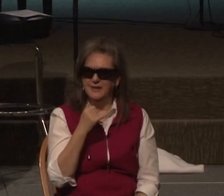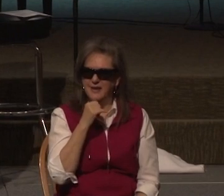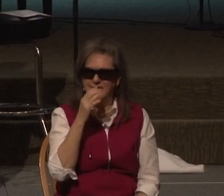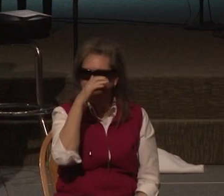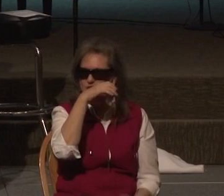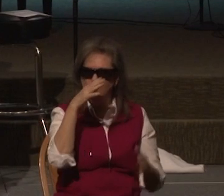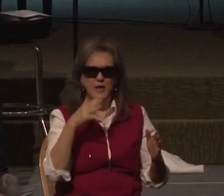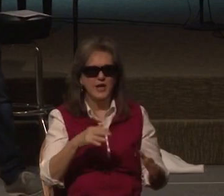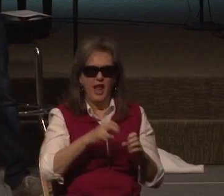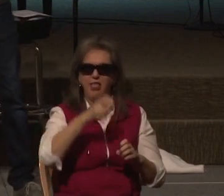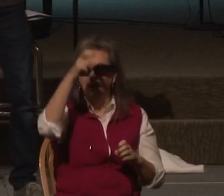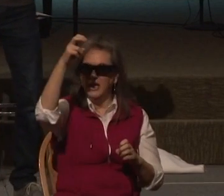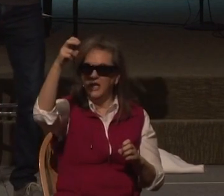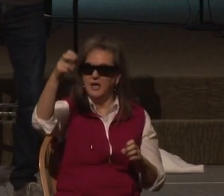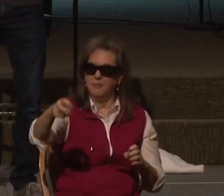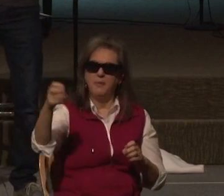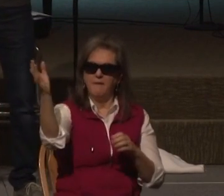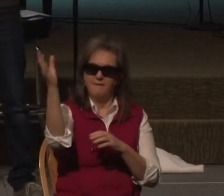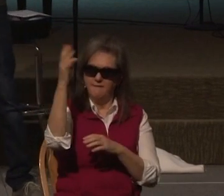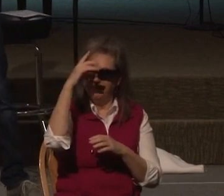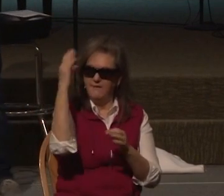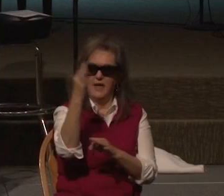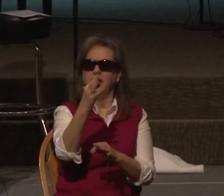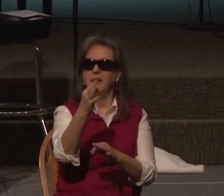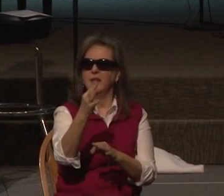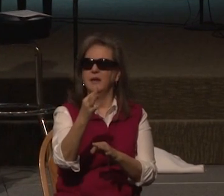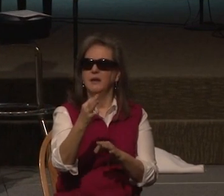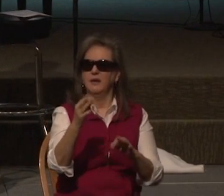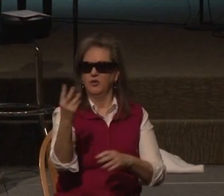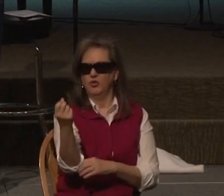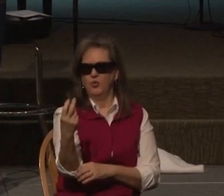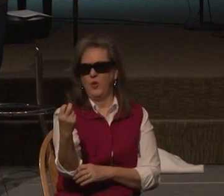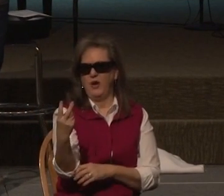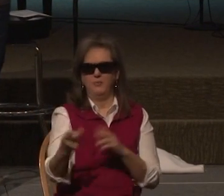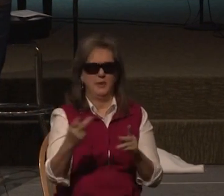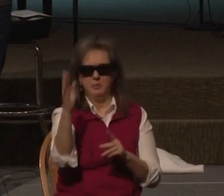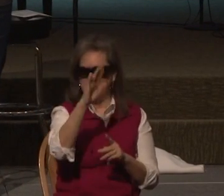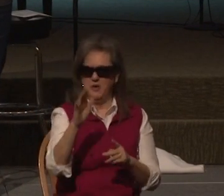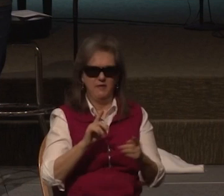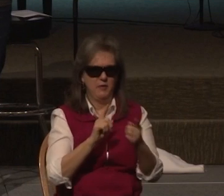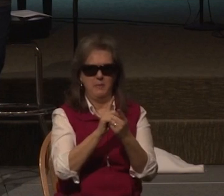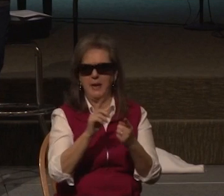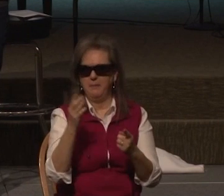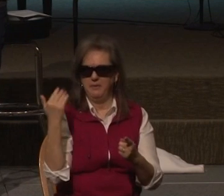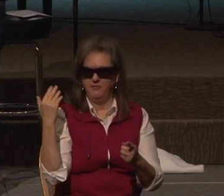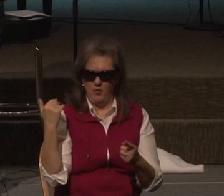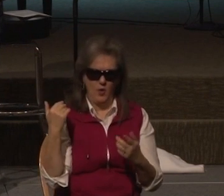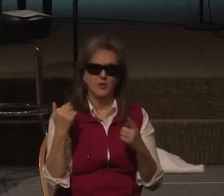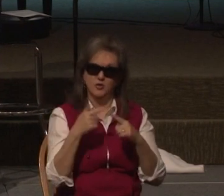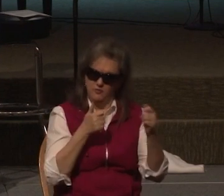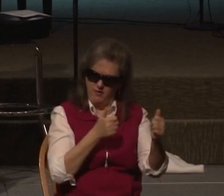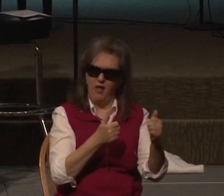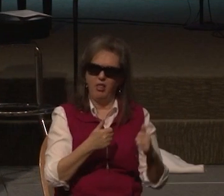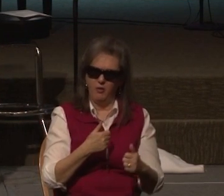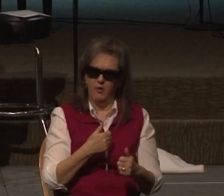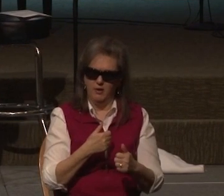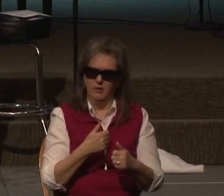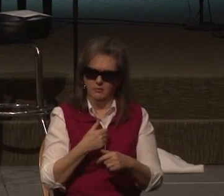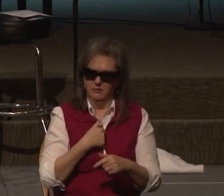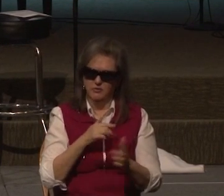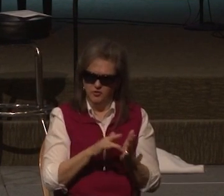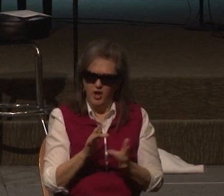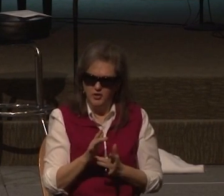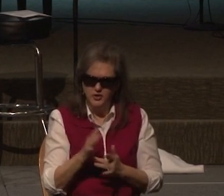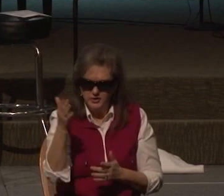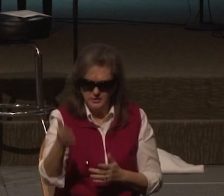took a leap of faith, and Jesus called these 12 people who he had never met before to follow him. Now, we do know